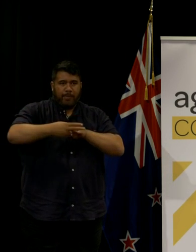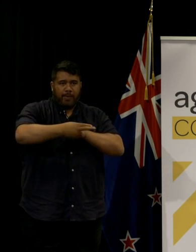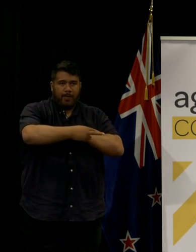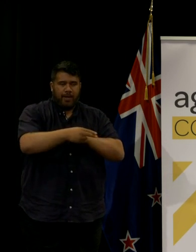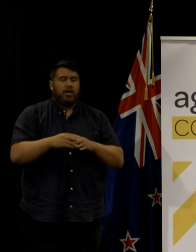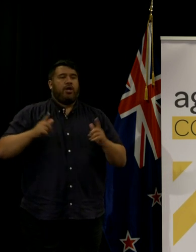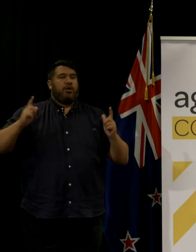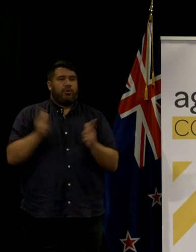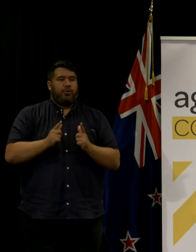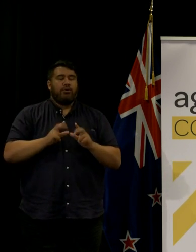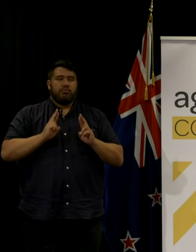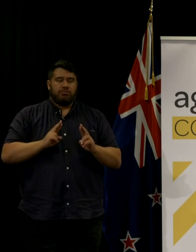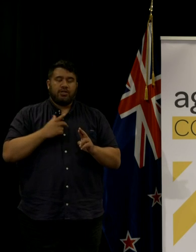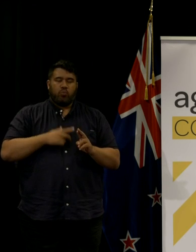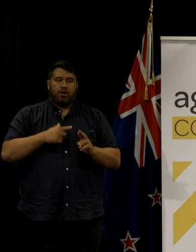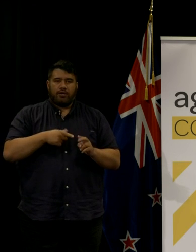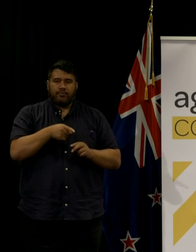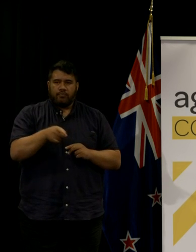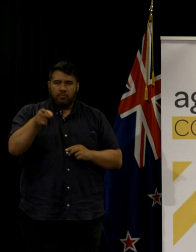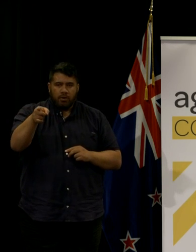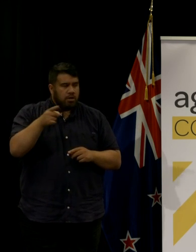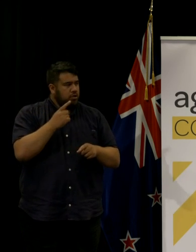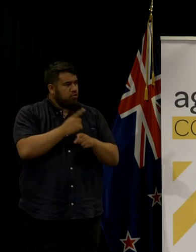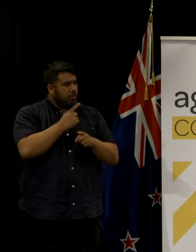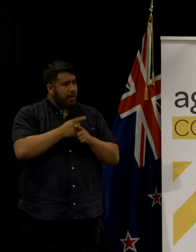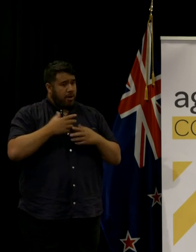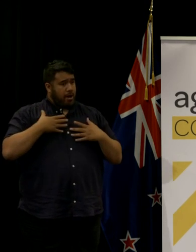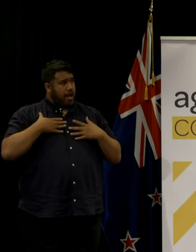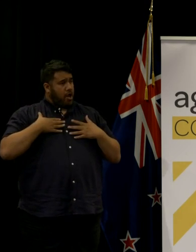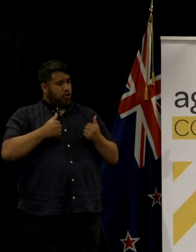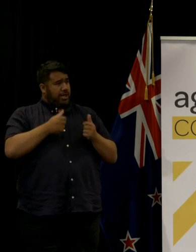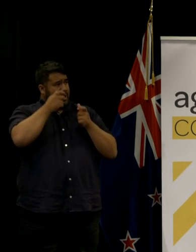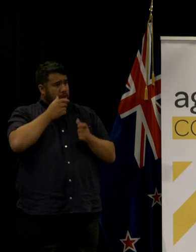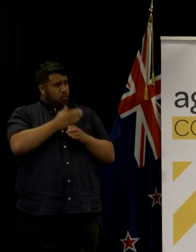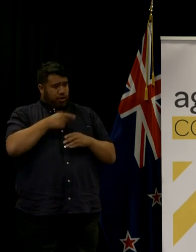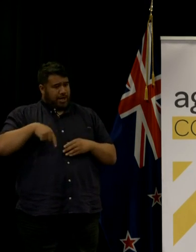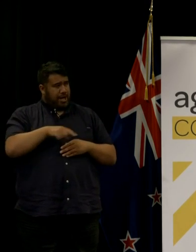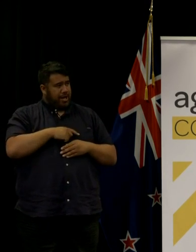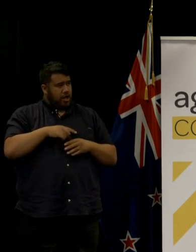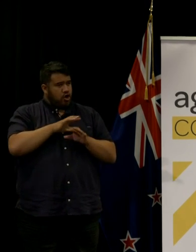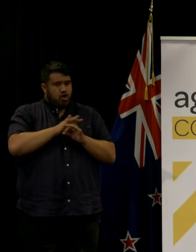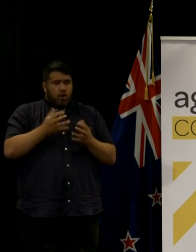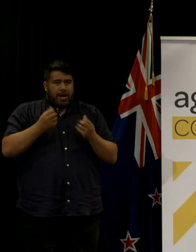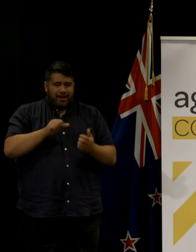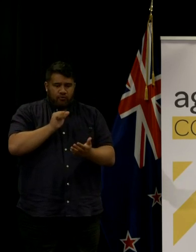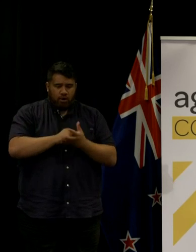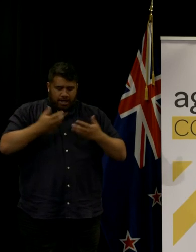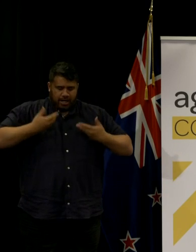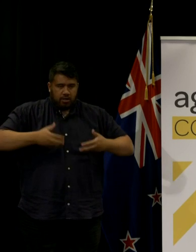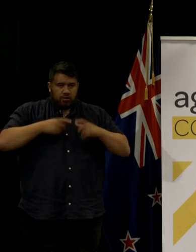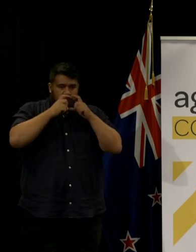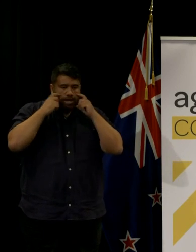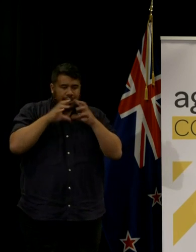your assessment of the risk with health workers at the moment if they don't have the proper protective equipment dealing with people when they may be